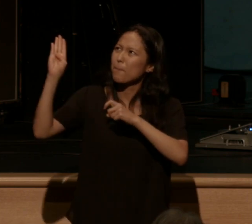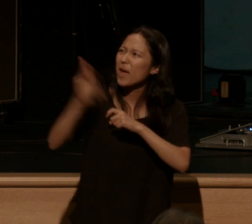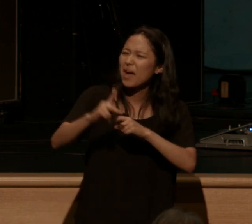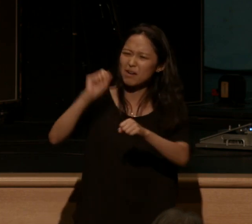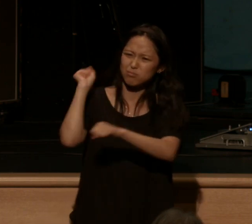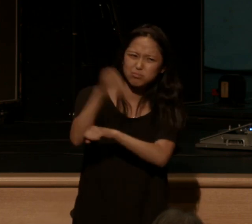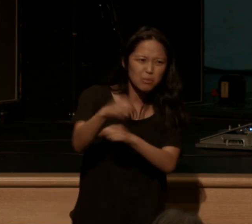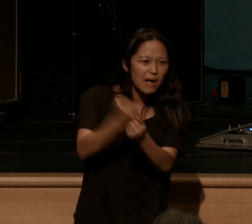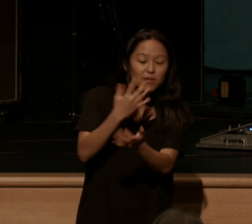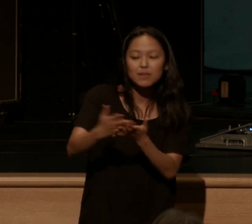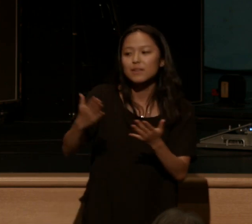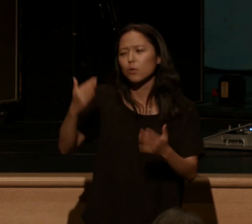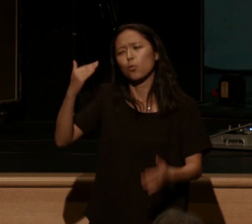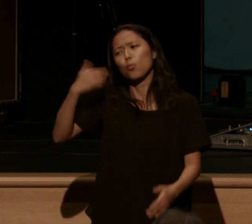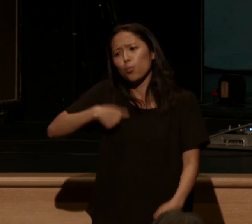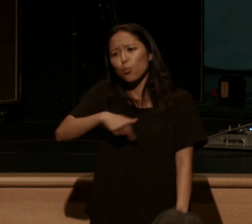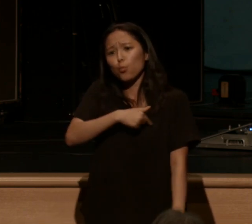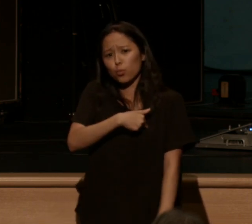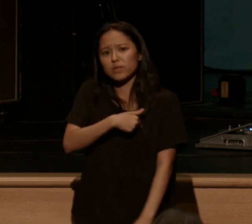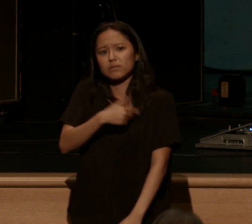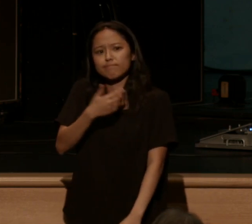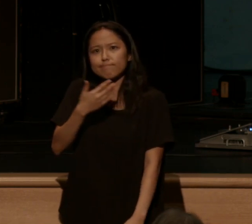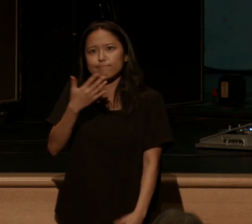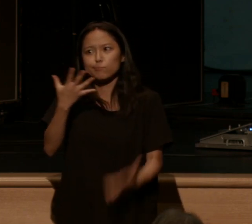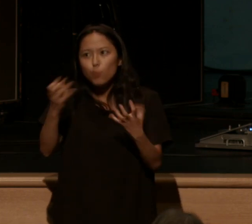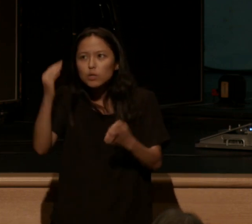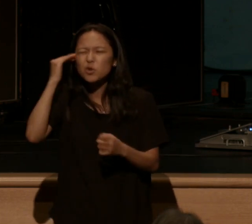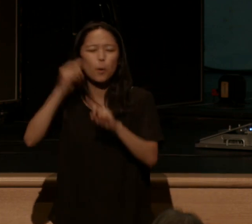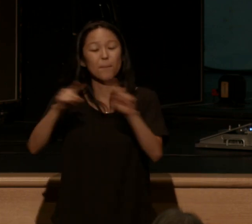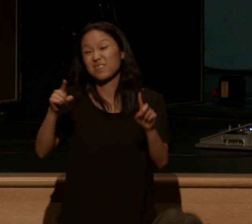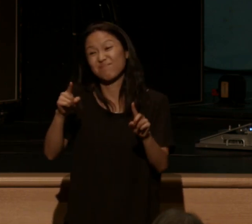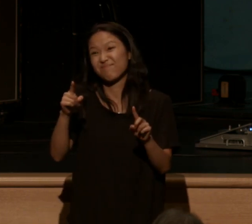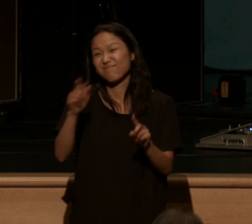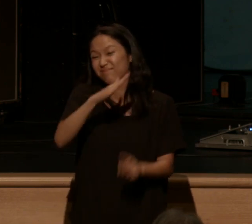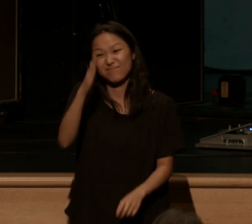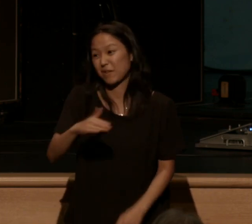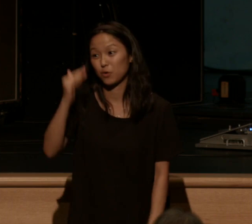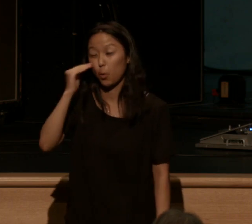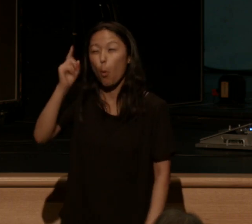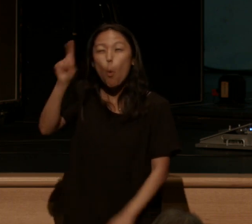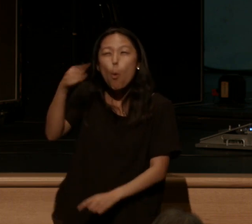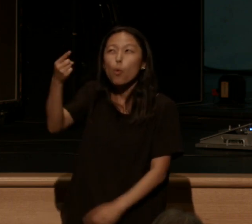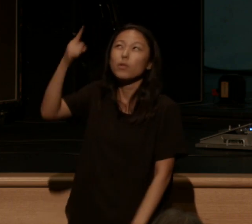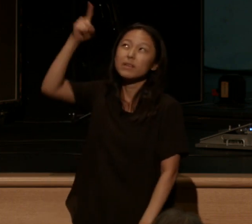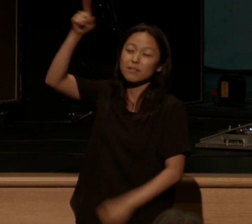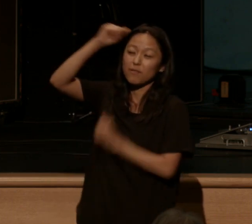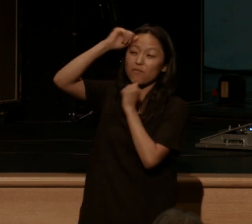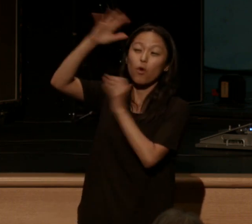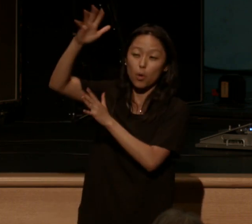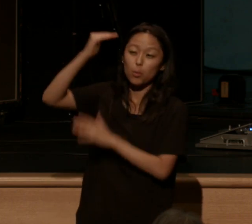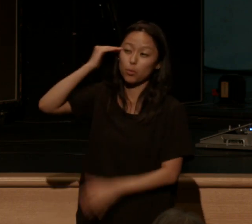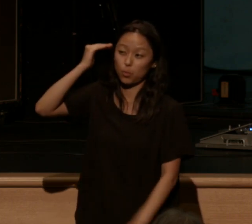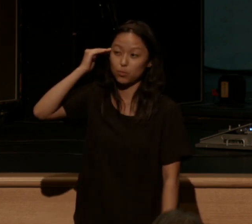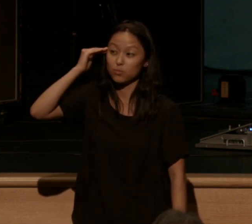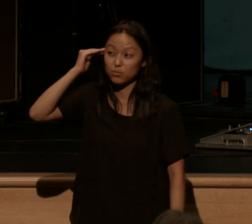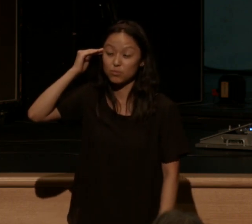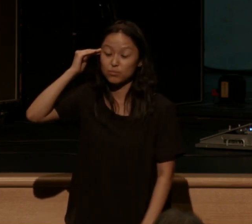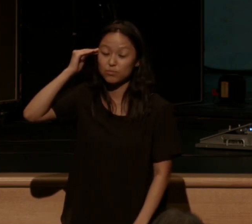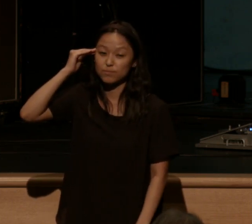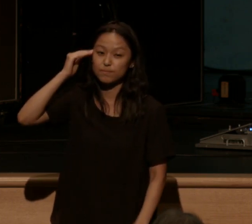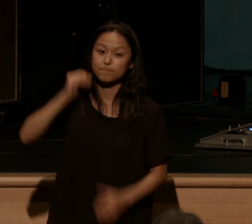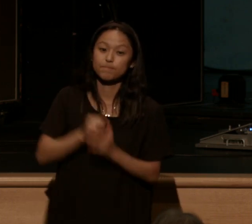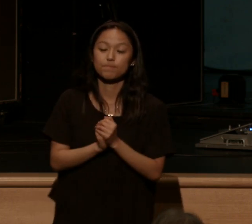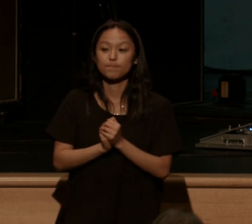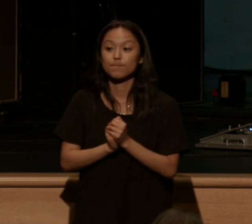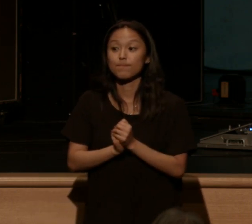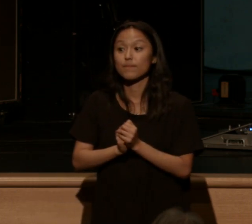conquer everything? I get that. We cannot know. We will never know the timing of this. Only the Father knows, the Bible says, in many different places. Hey, by the